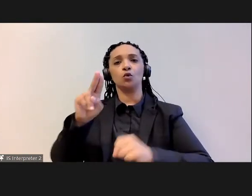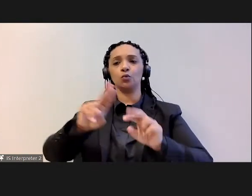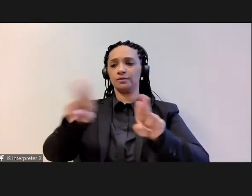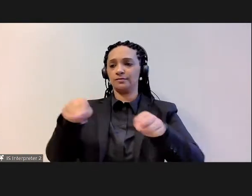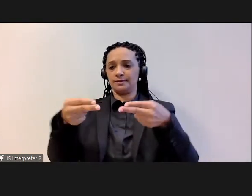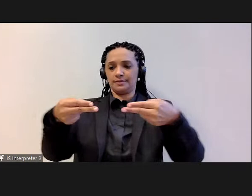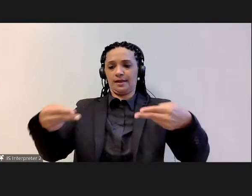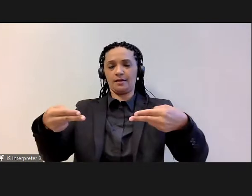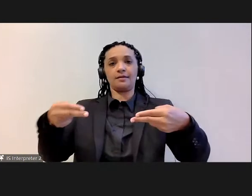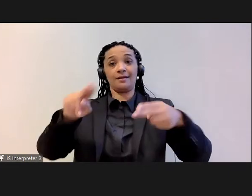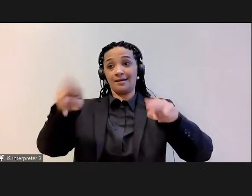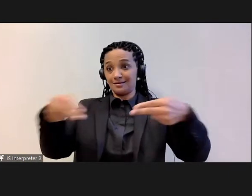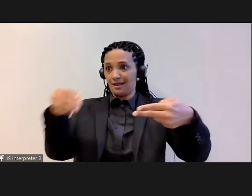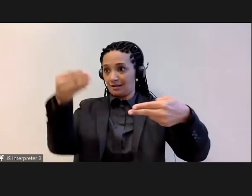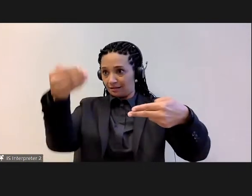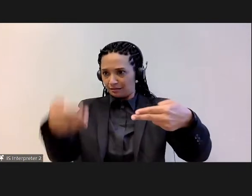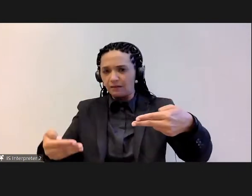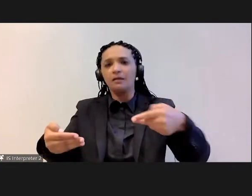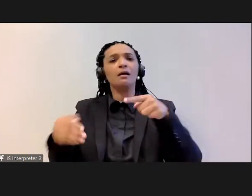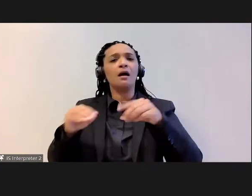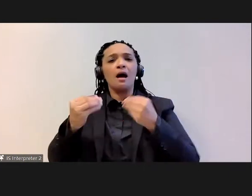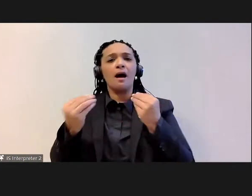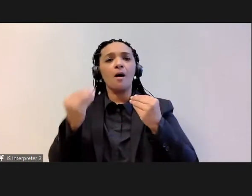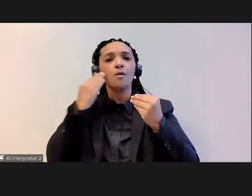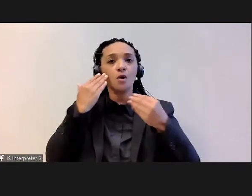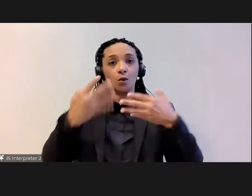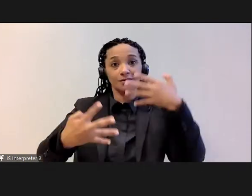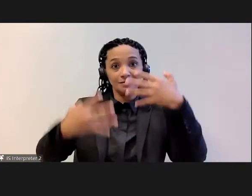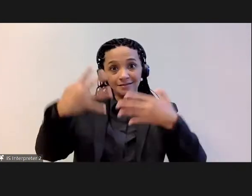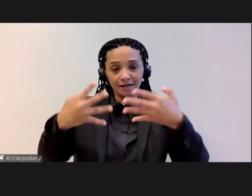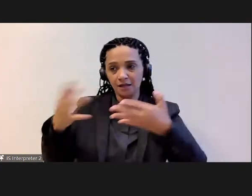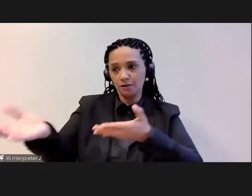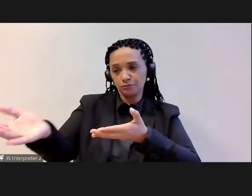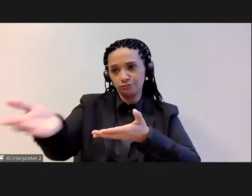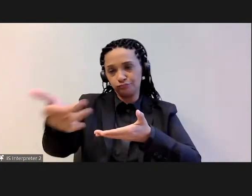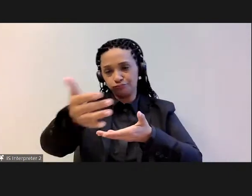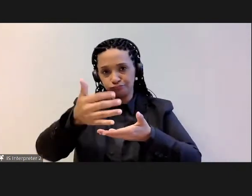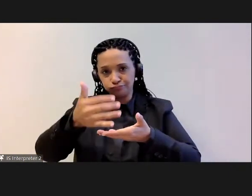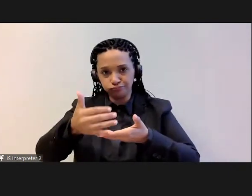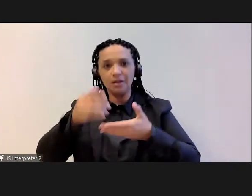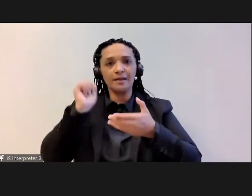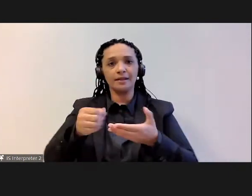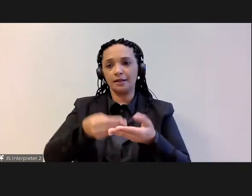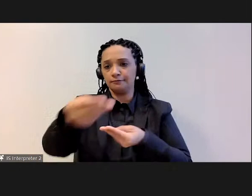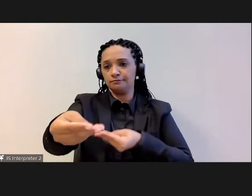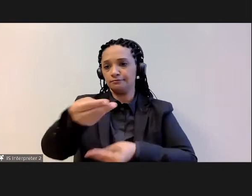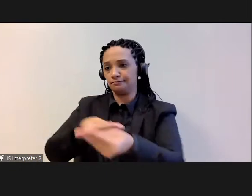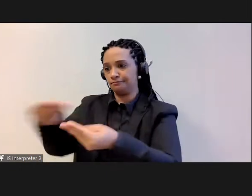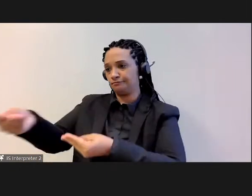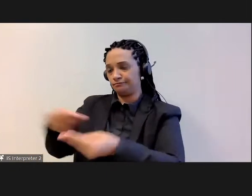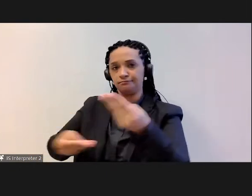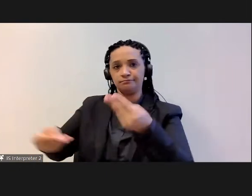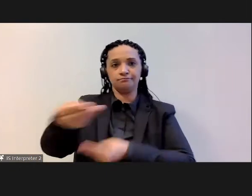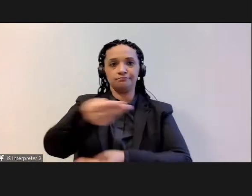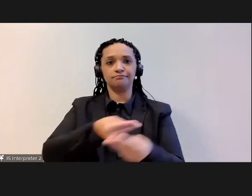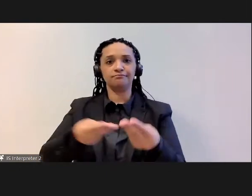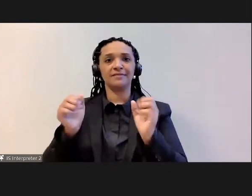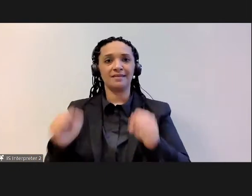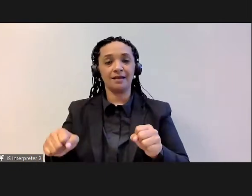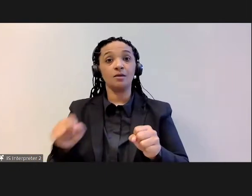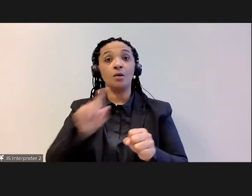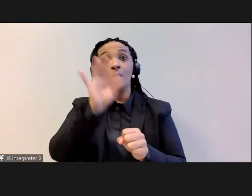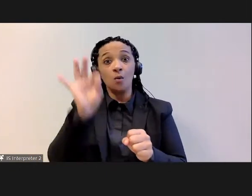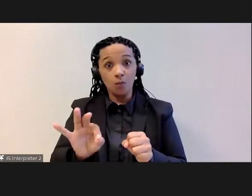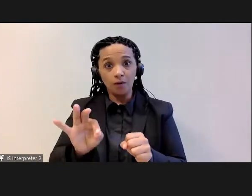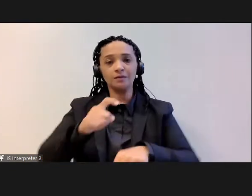are going to integrate the administrative data as well as the national statistics so that they should better